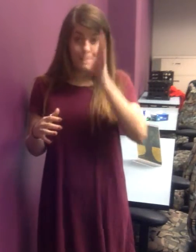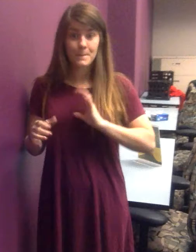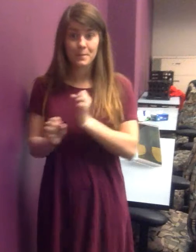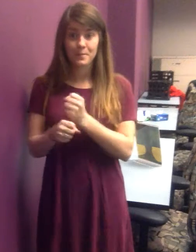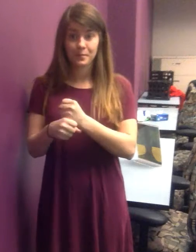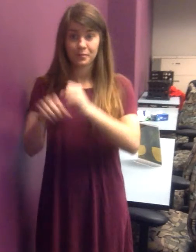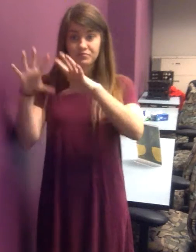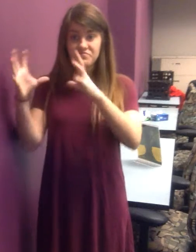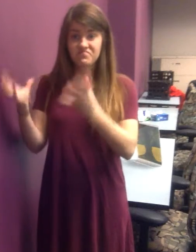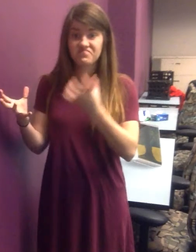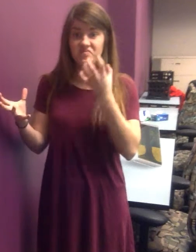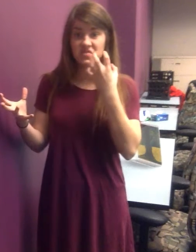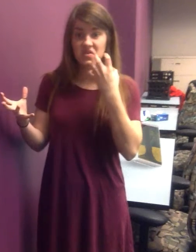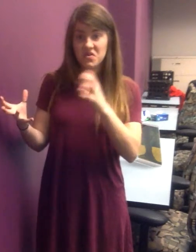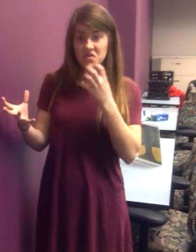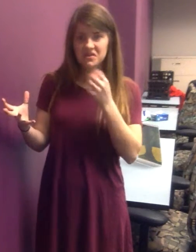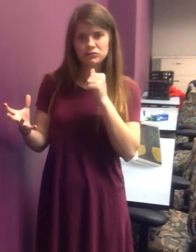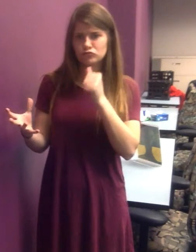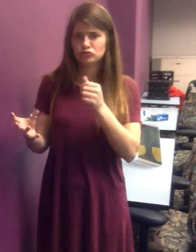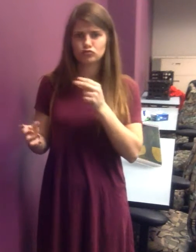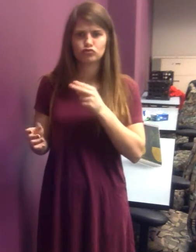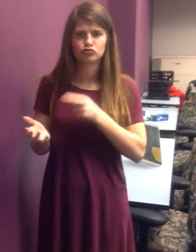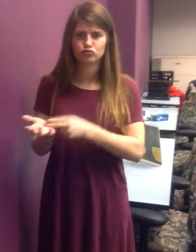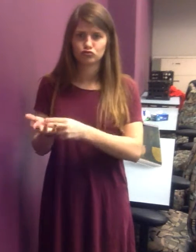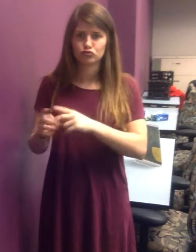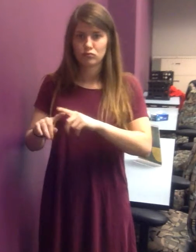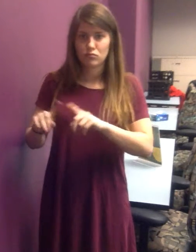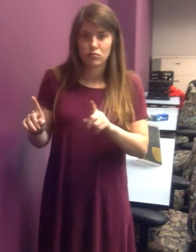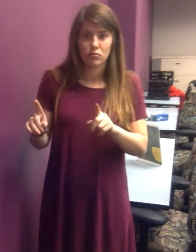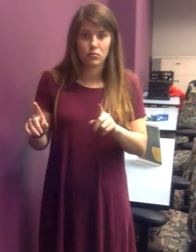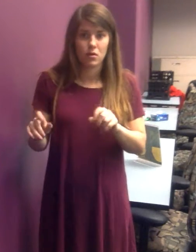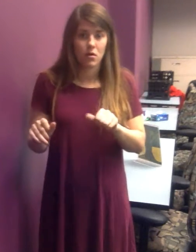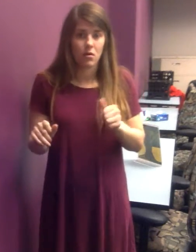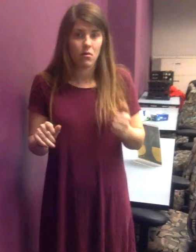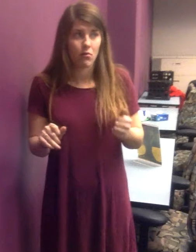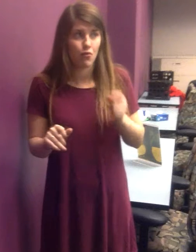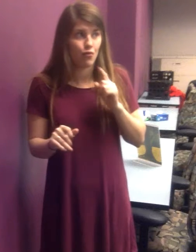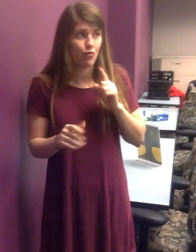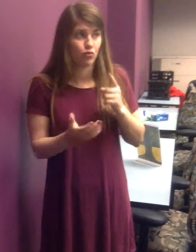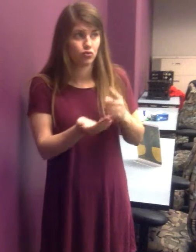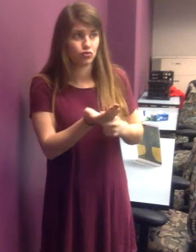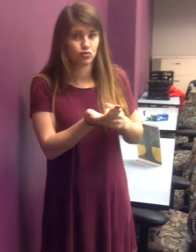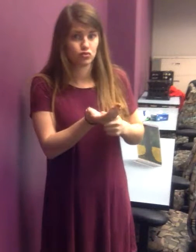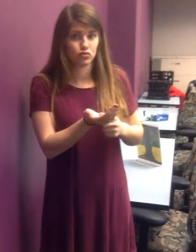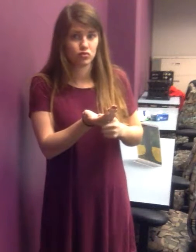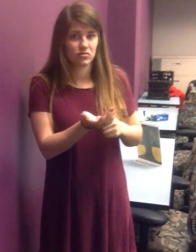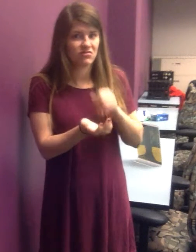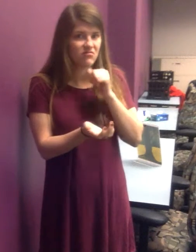science is settled, is not true at all. Skeptics had found a seat at the table, but the scientific consensus